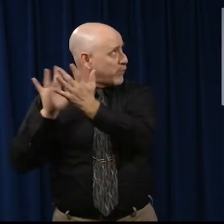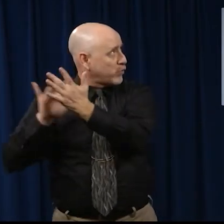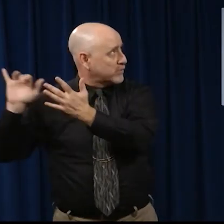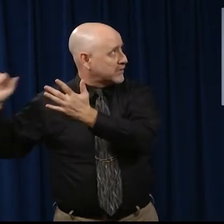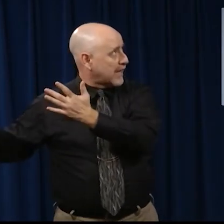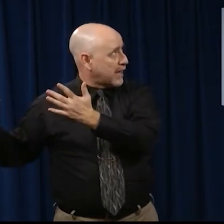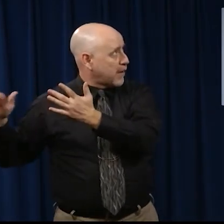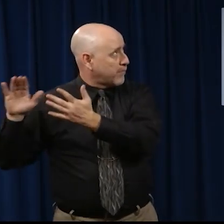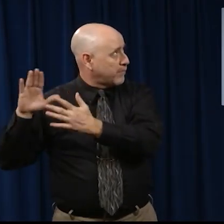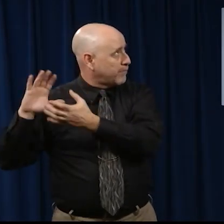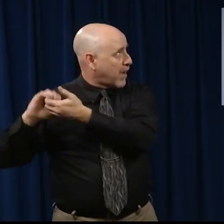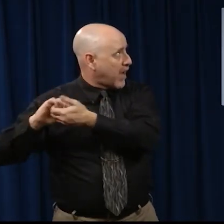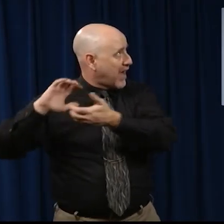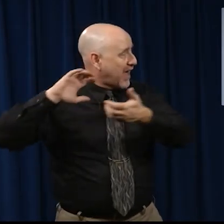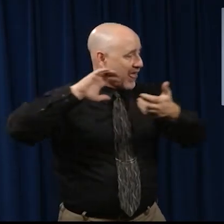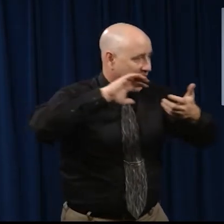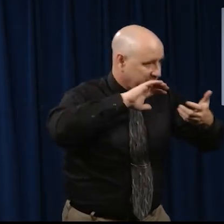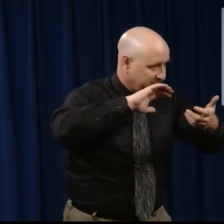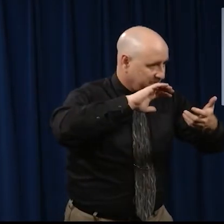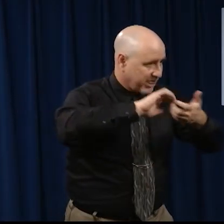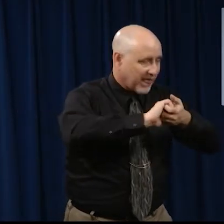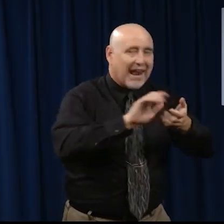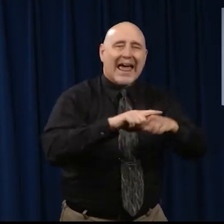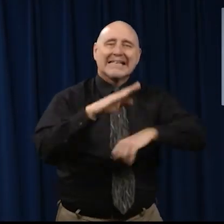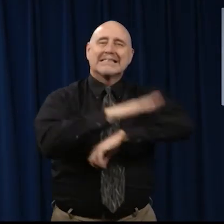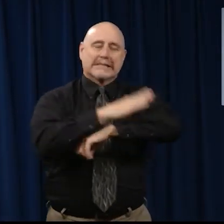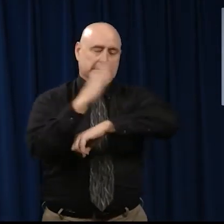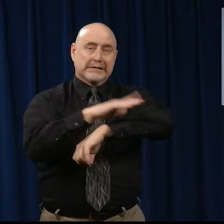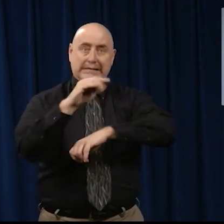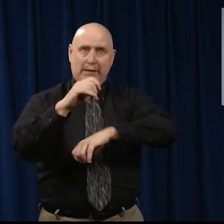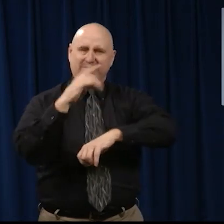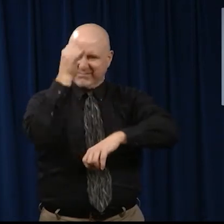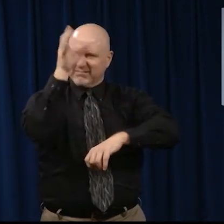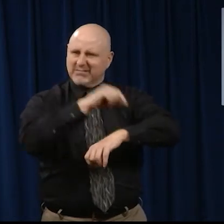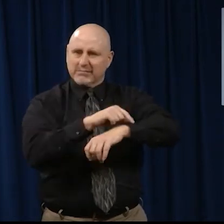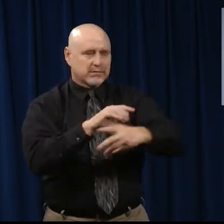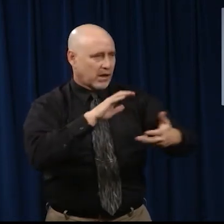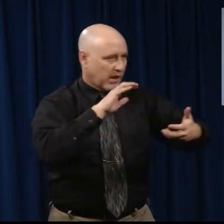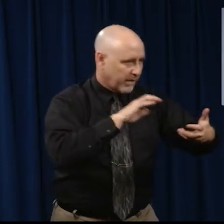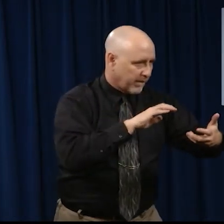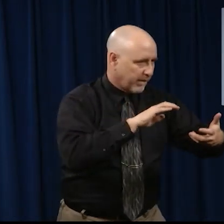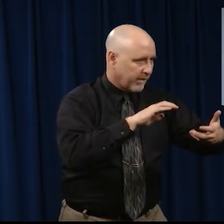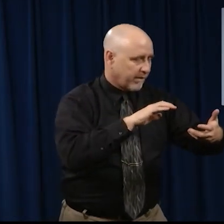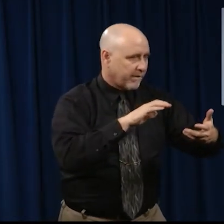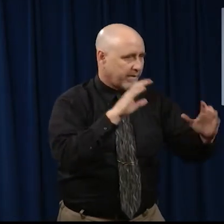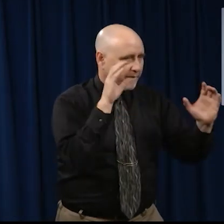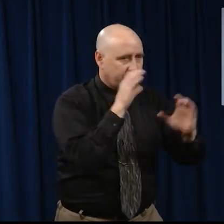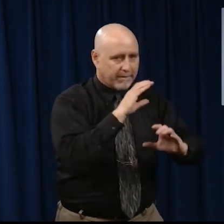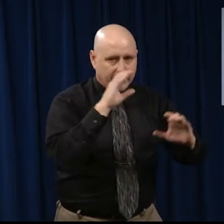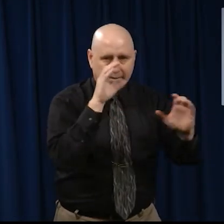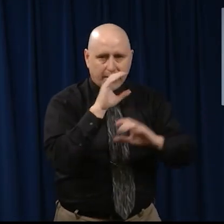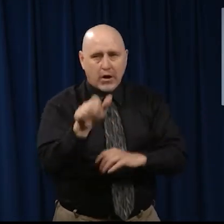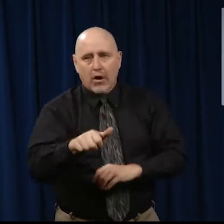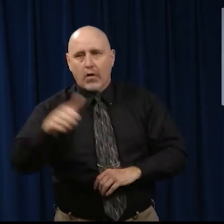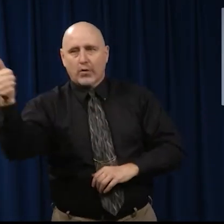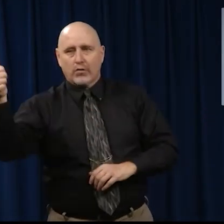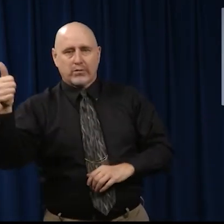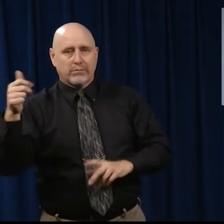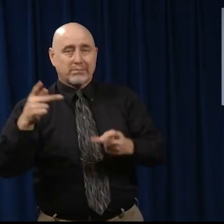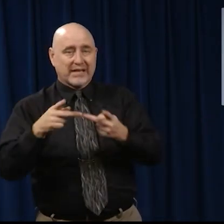so badly that they can't use it to stick to that spouse. And so they have to go looking, they don't have to, but they do often, go looking